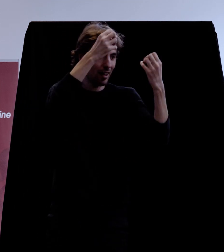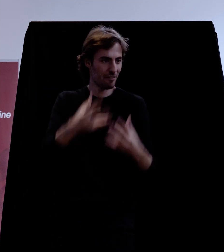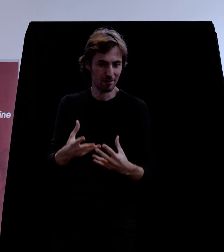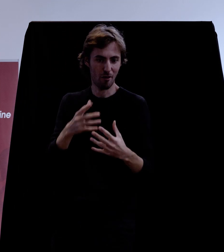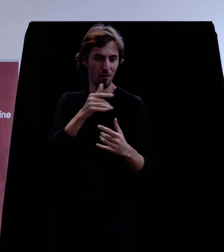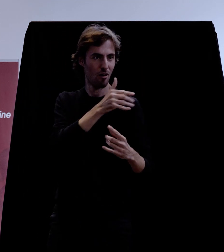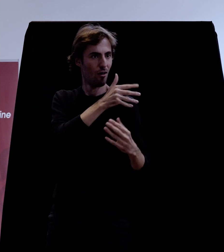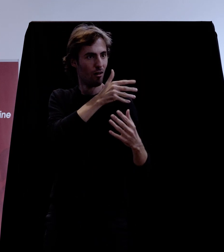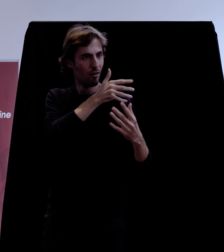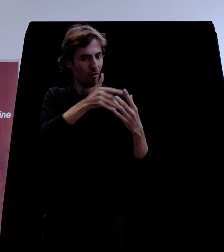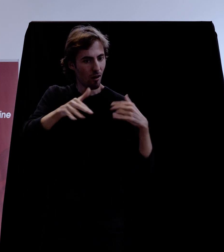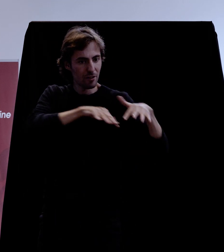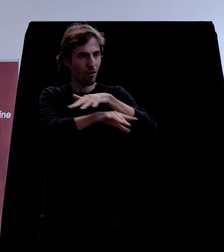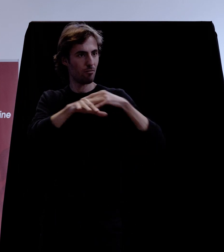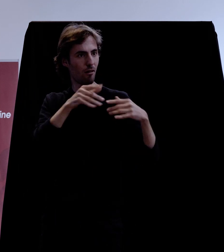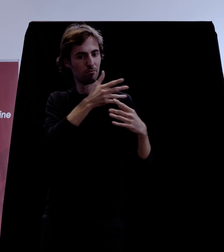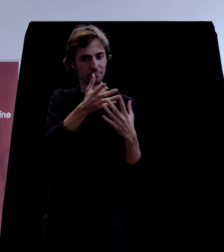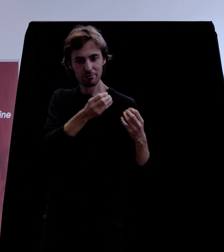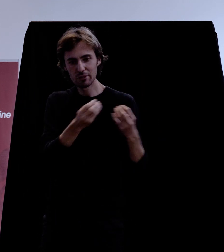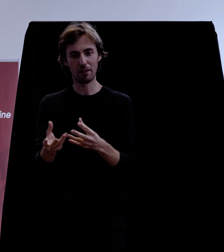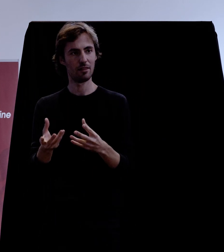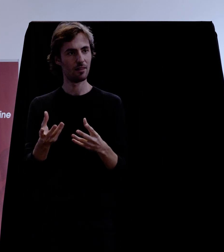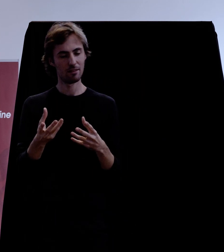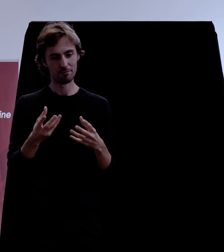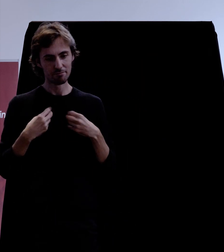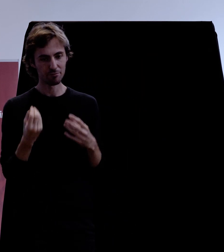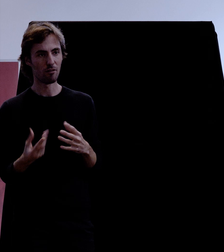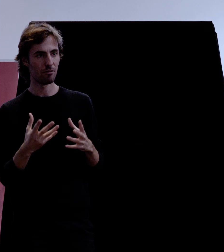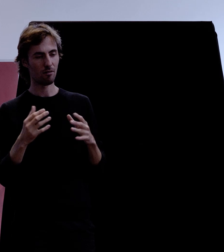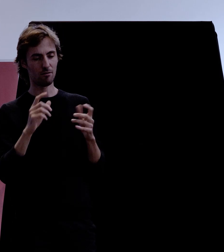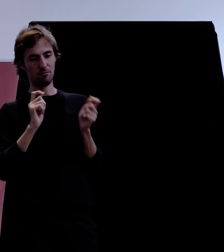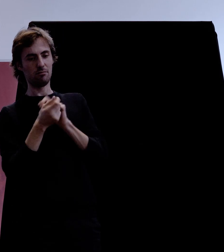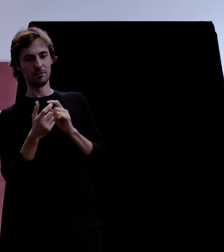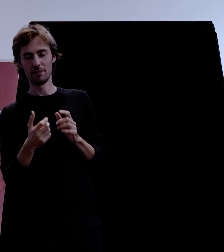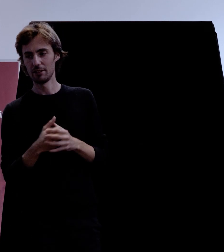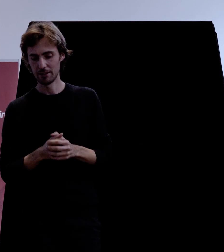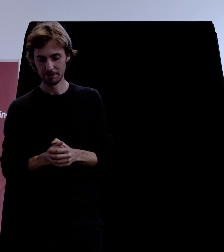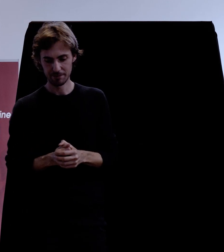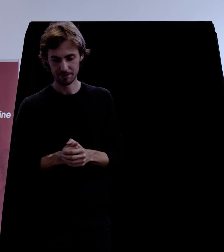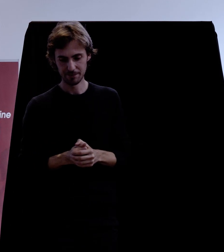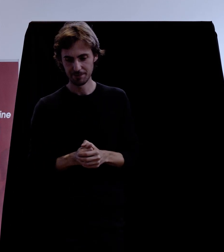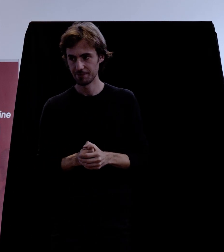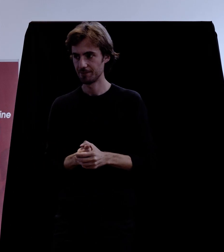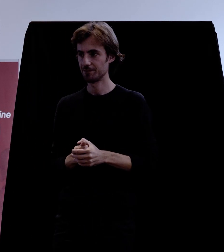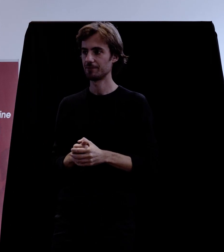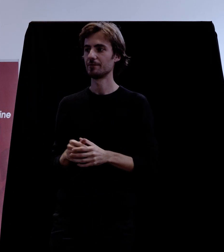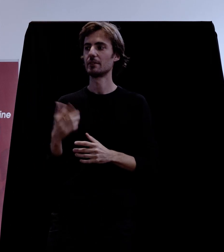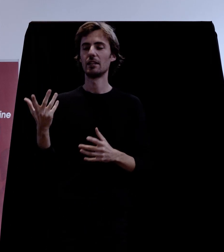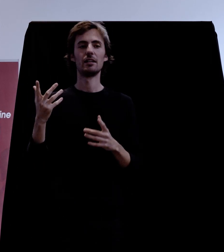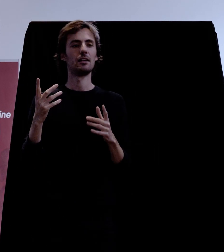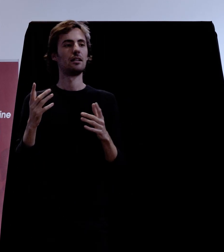is. And then we've got what services are available for your kid. That's the immediate